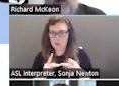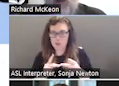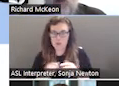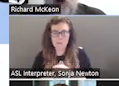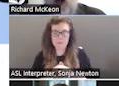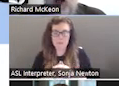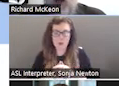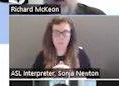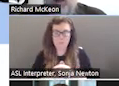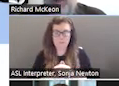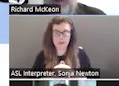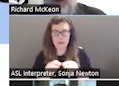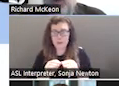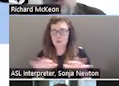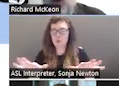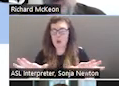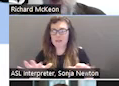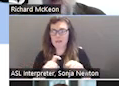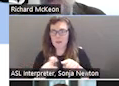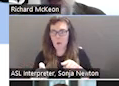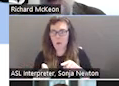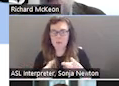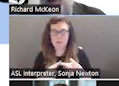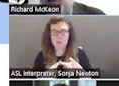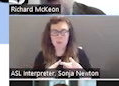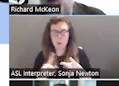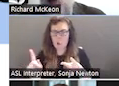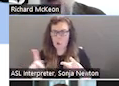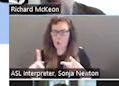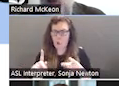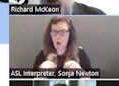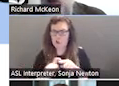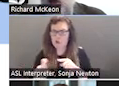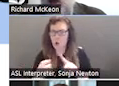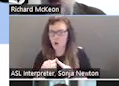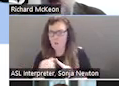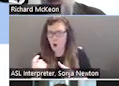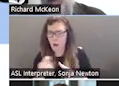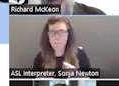to the area where the call is actually coming from,